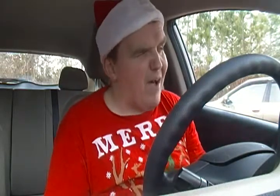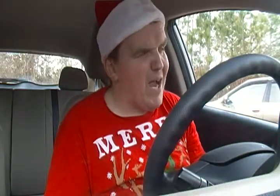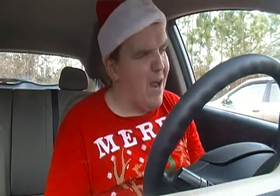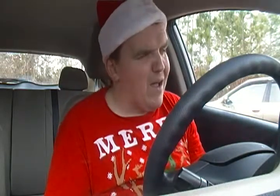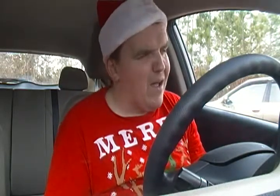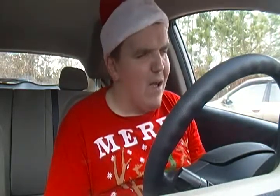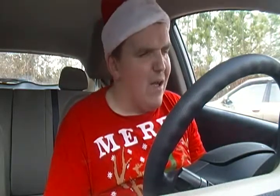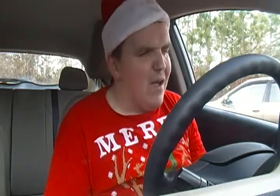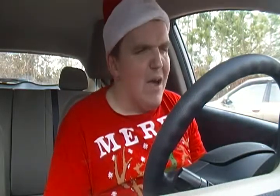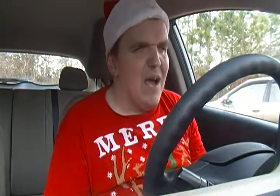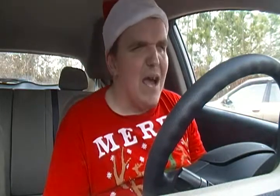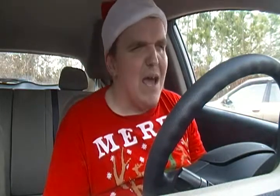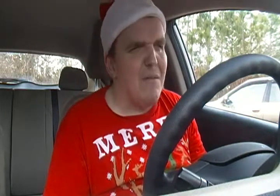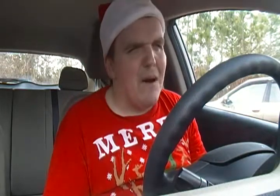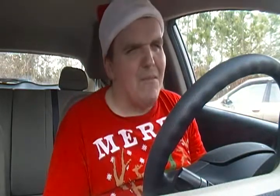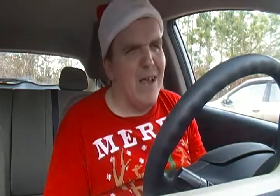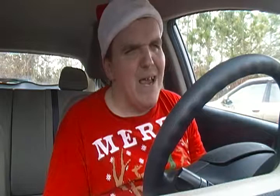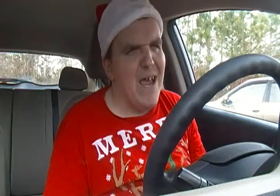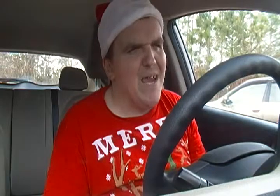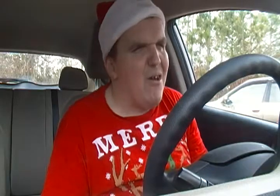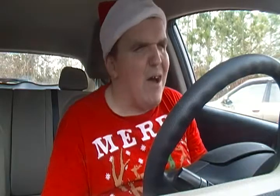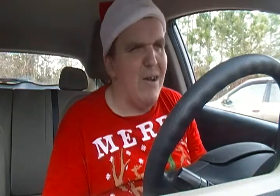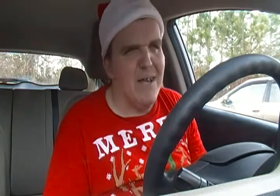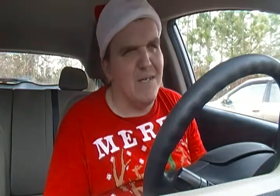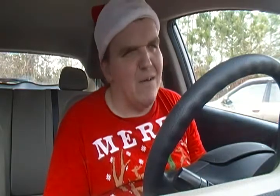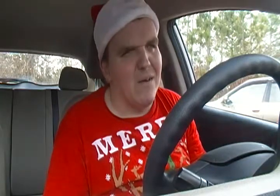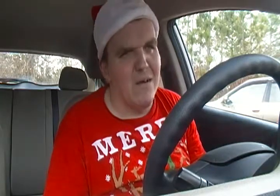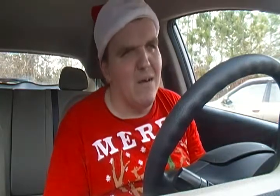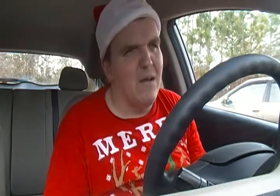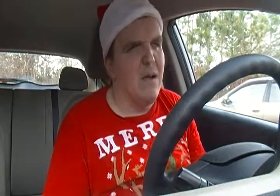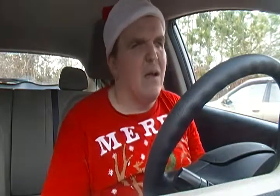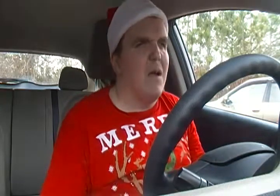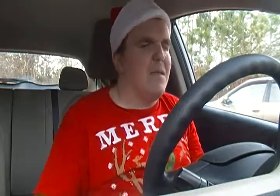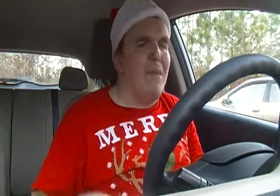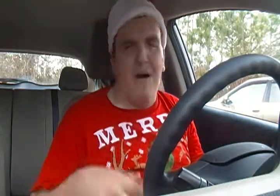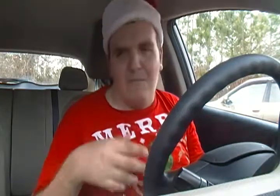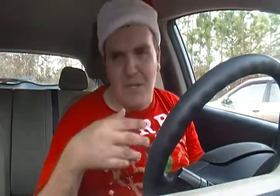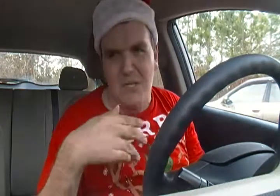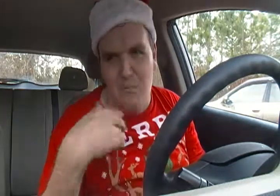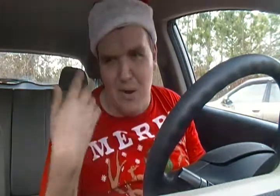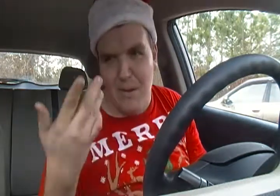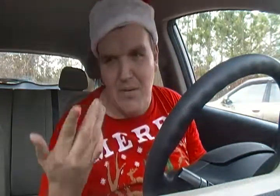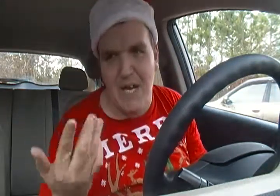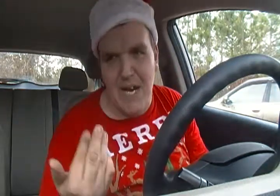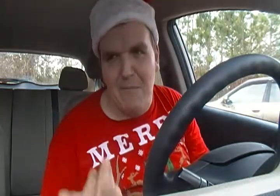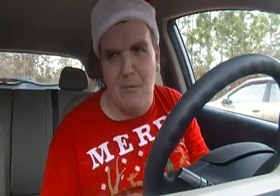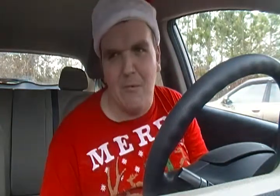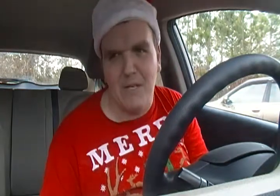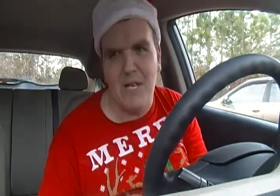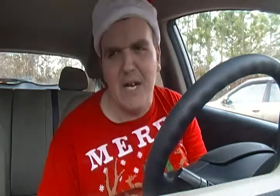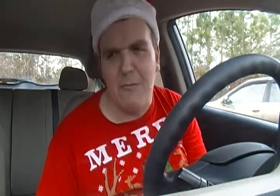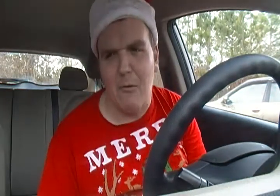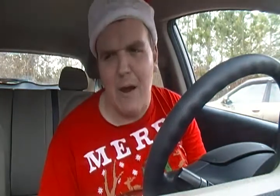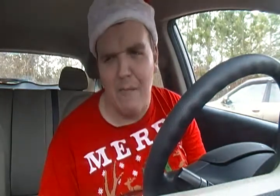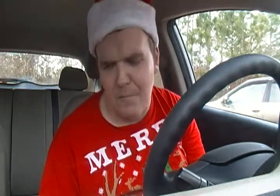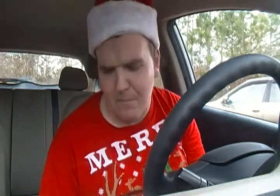a fight and the mom's like yeah you know how kids are the mom was pretty much sticking up for sticking up for ralphie